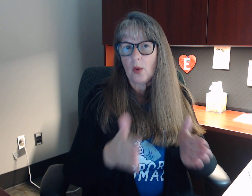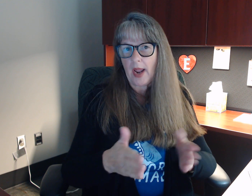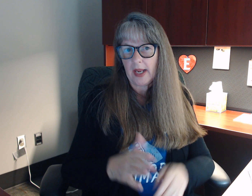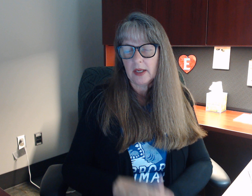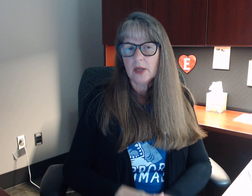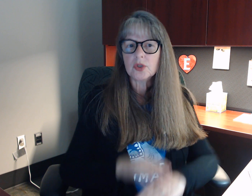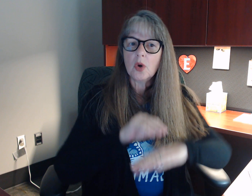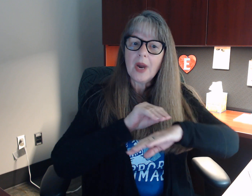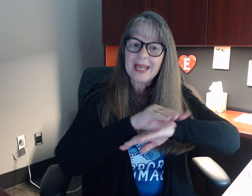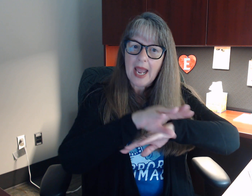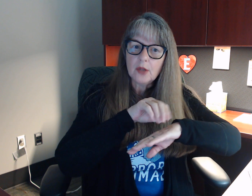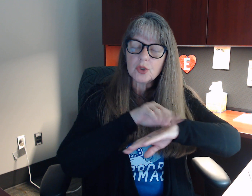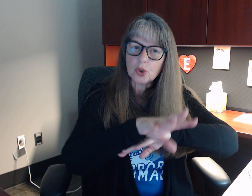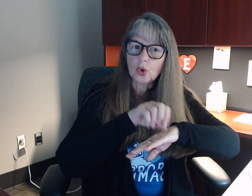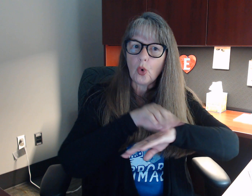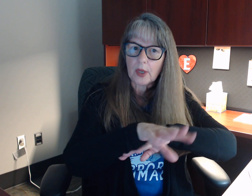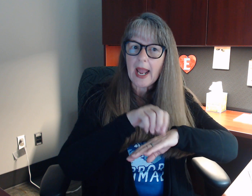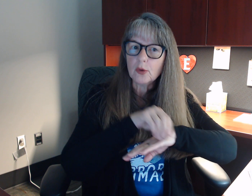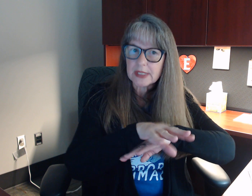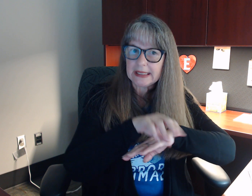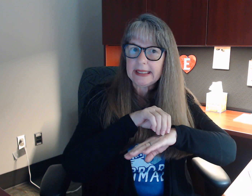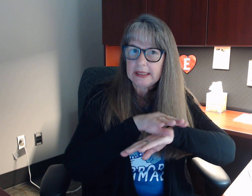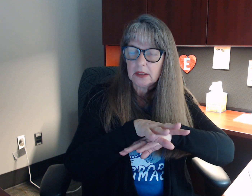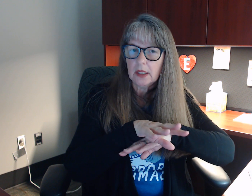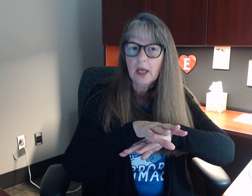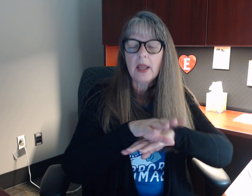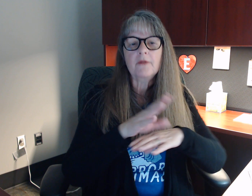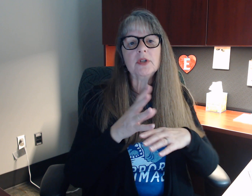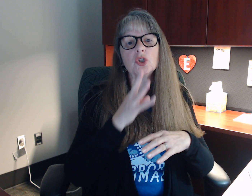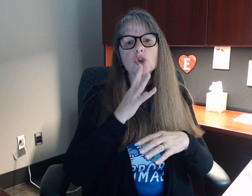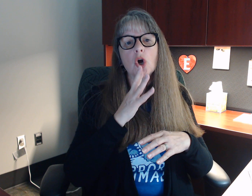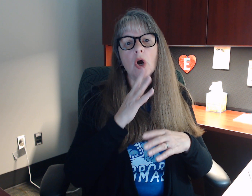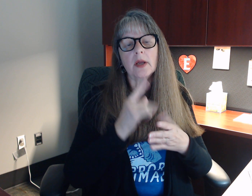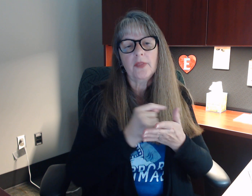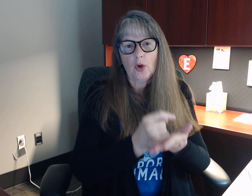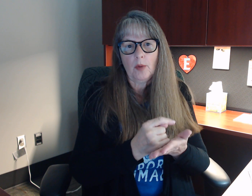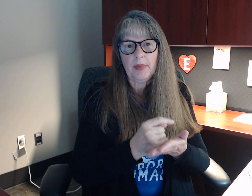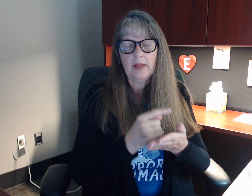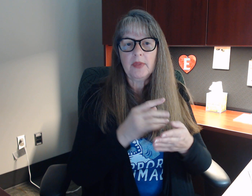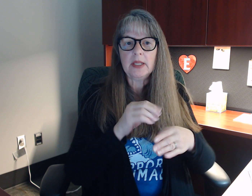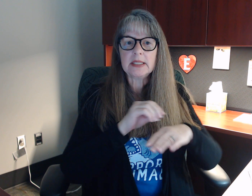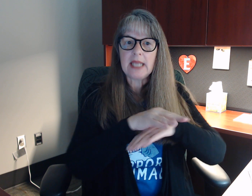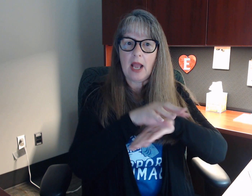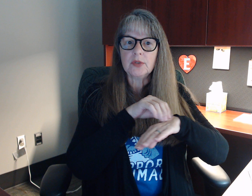way. So a counselor or counseling, if it's talk therapy, then it's counseling.